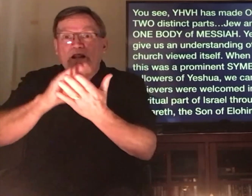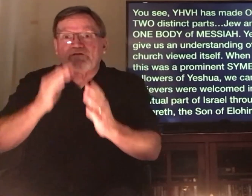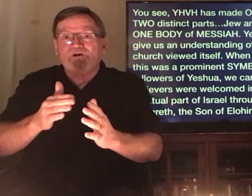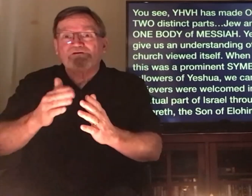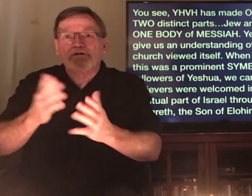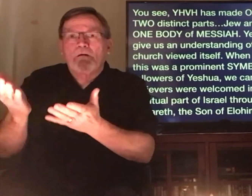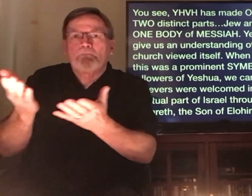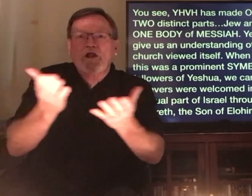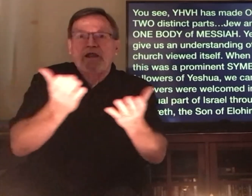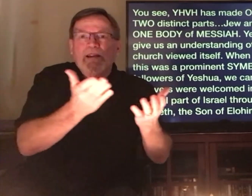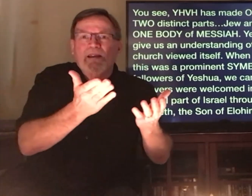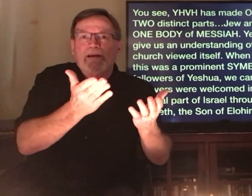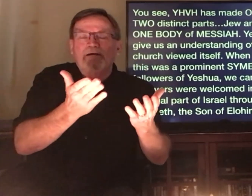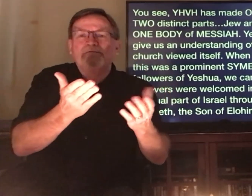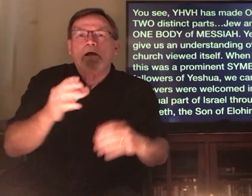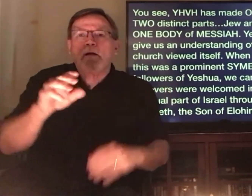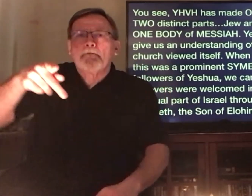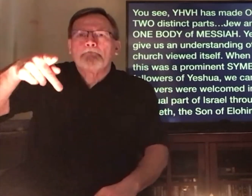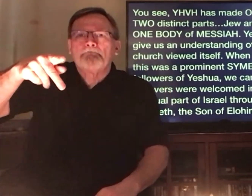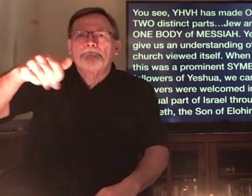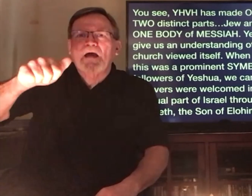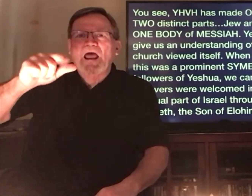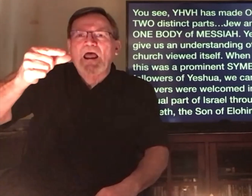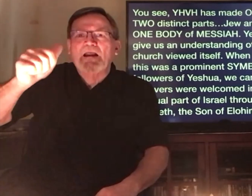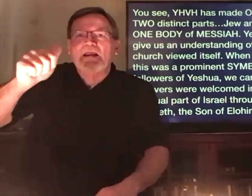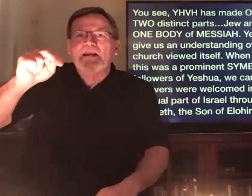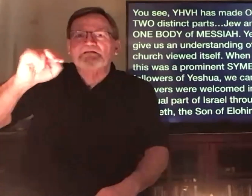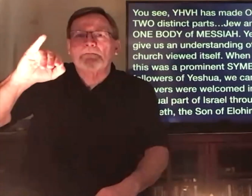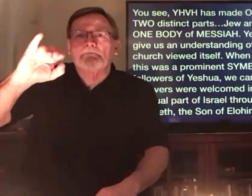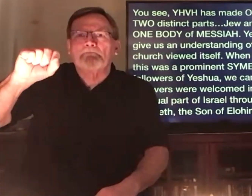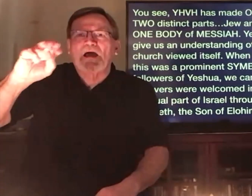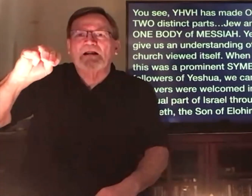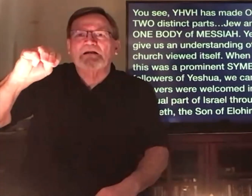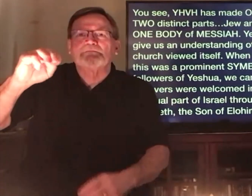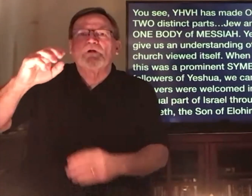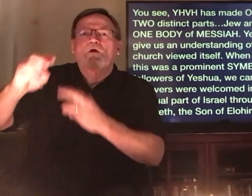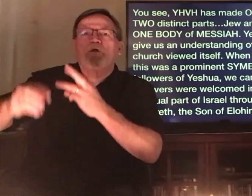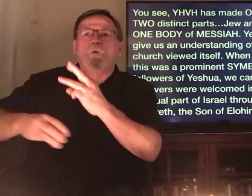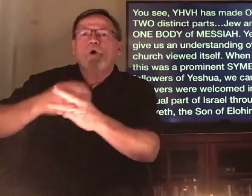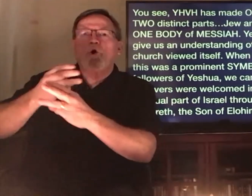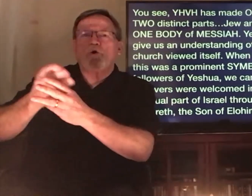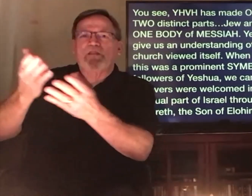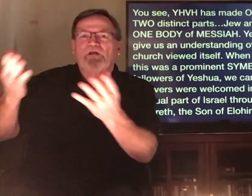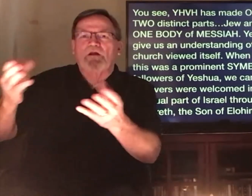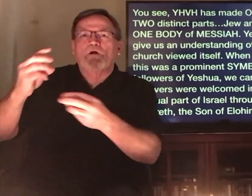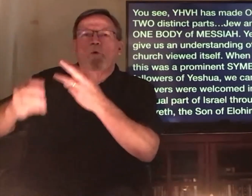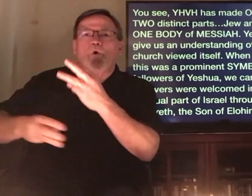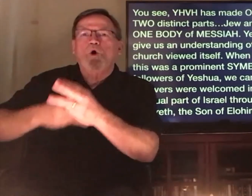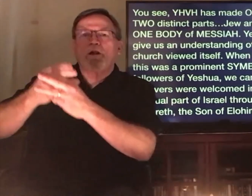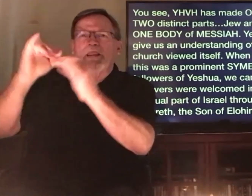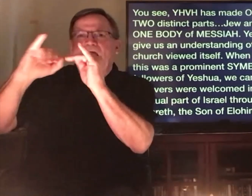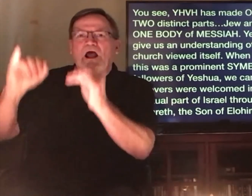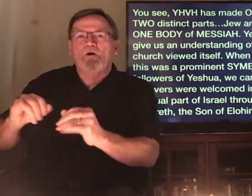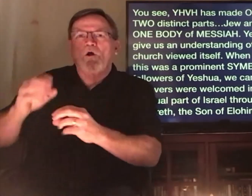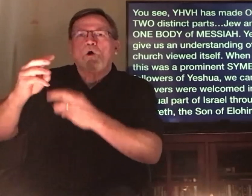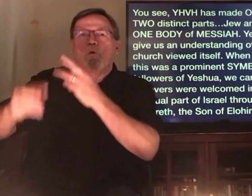believers? Gentile believers need Jewish believers together, work together. And the